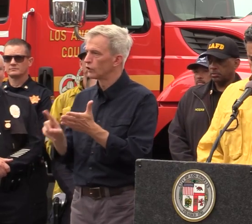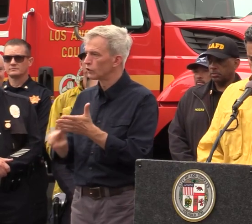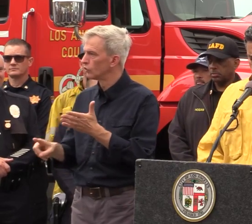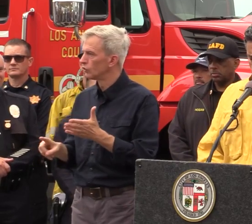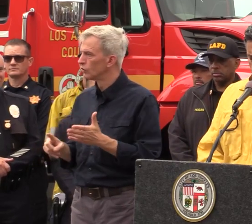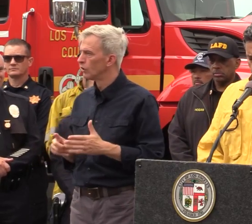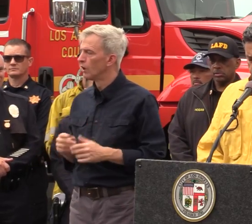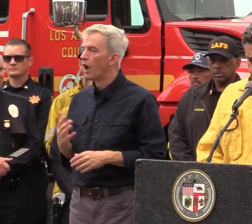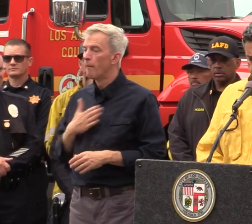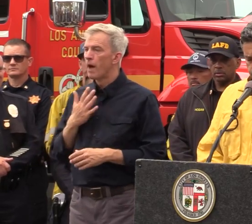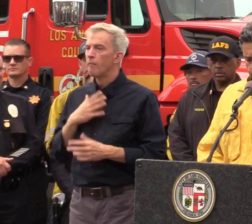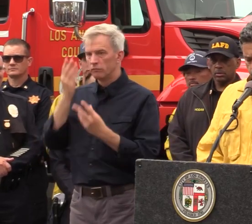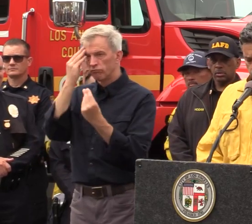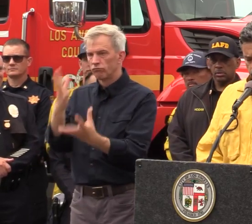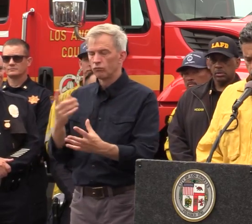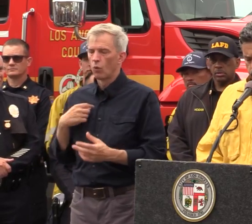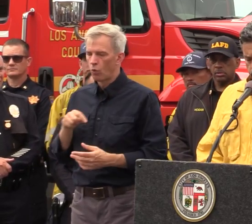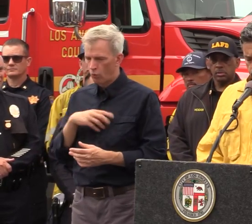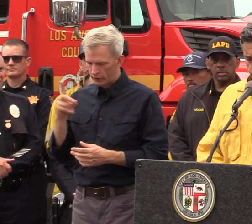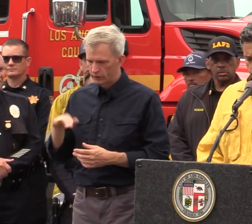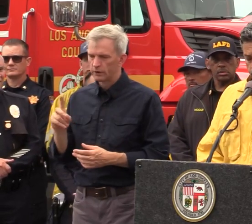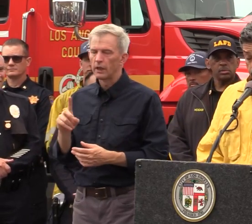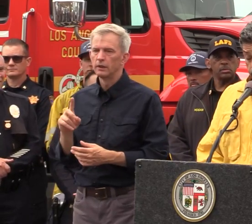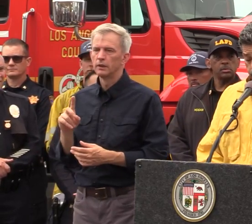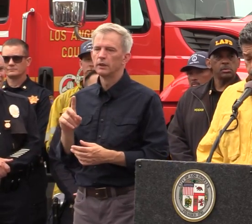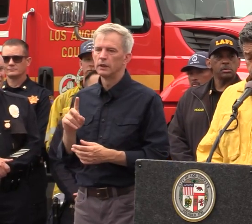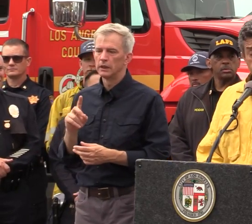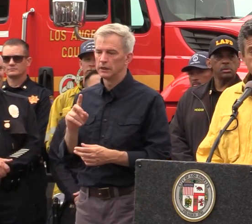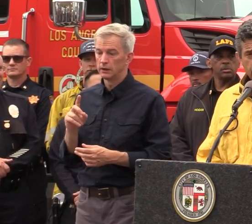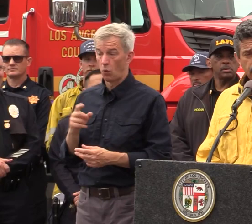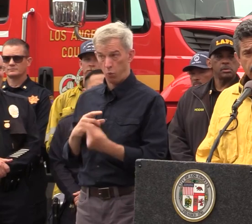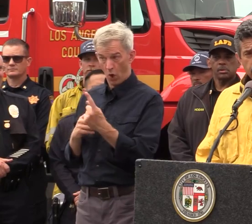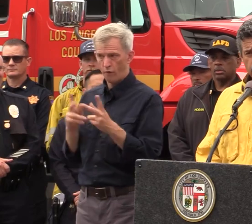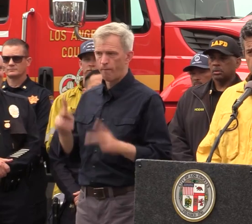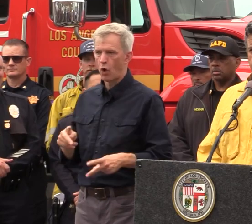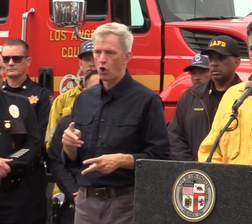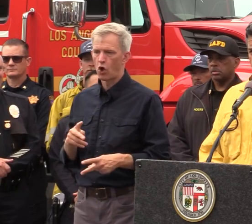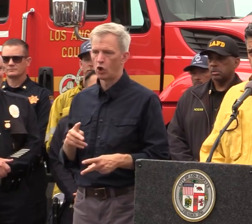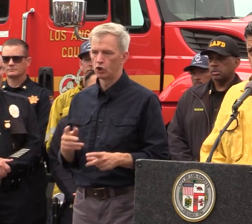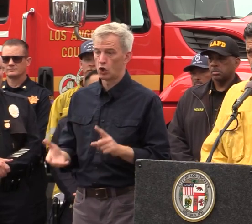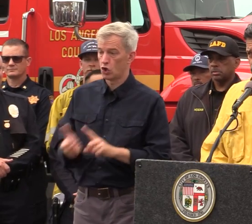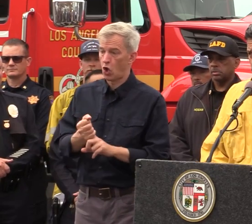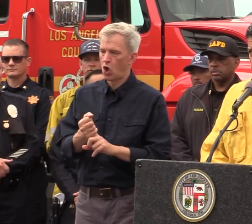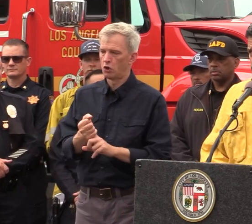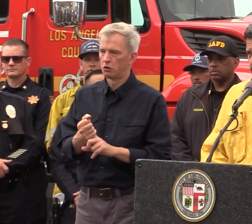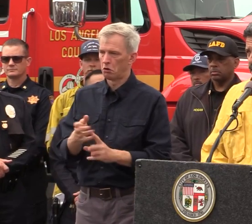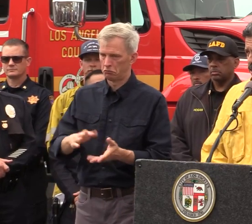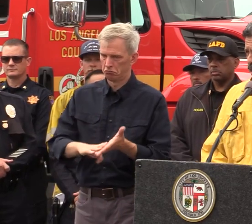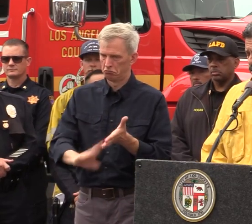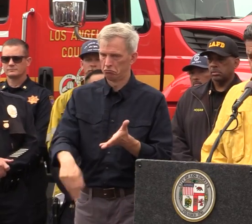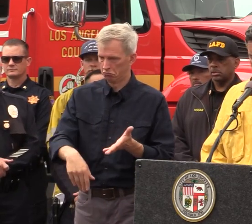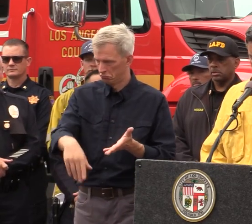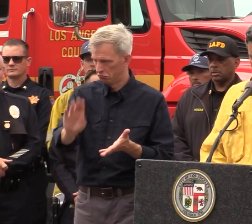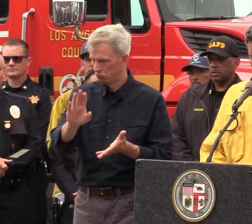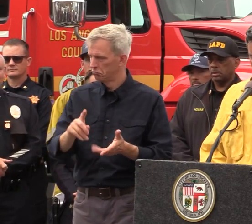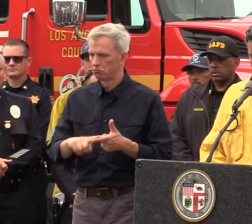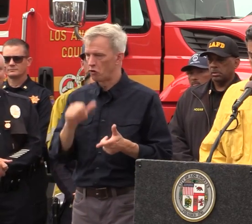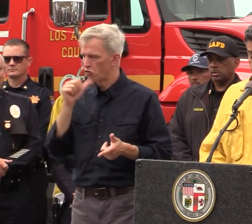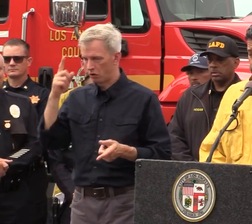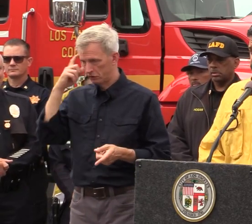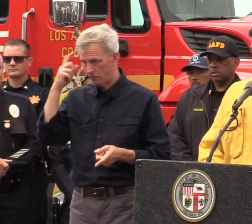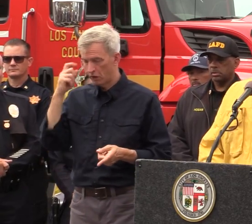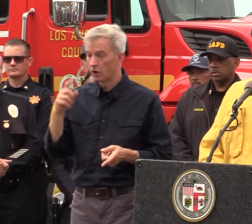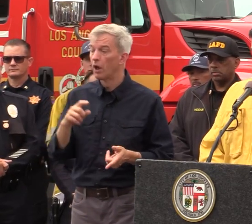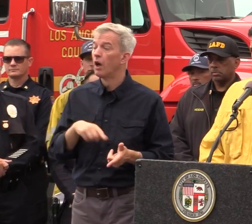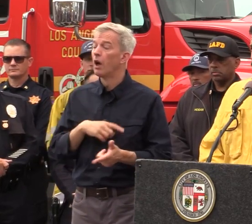say that we did detain one person and released them and determined that the first person was not a suspect.